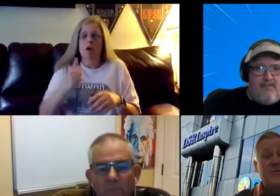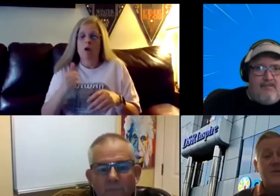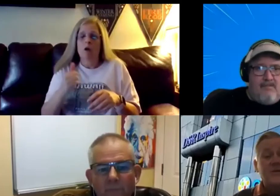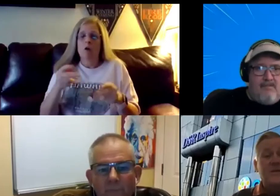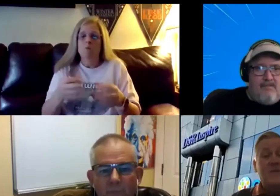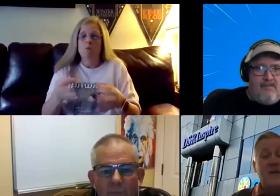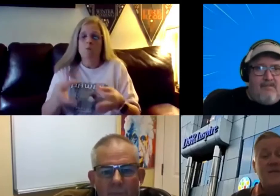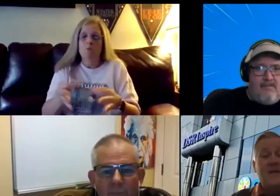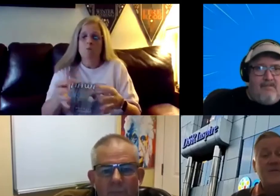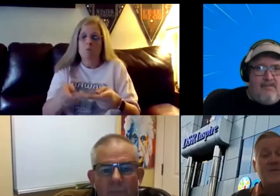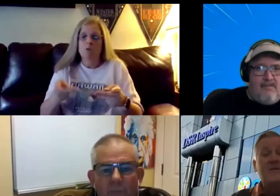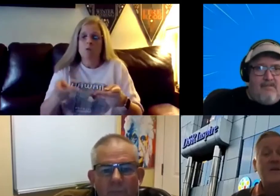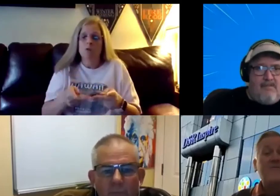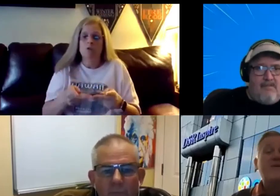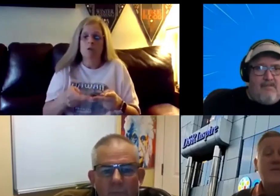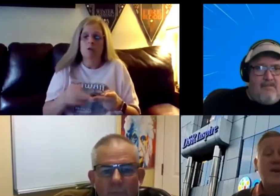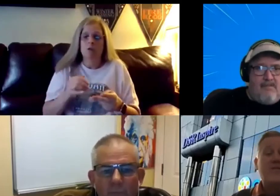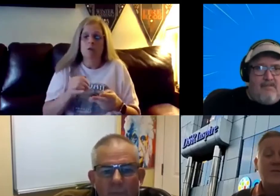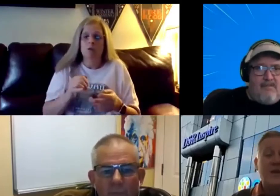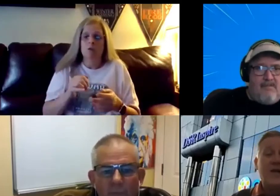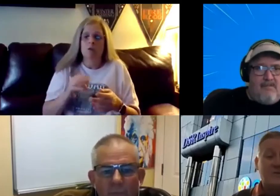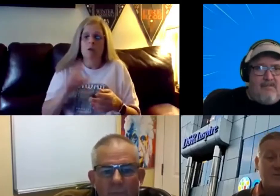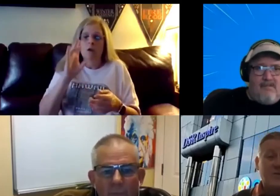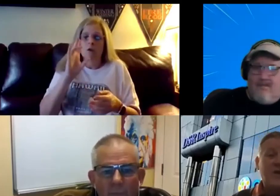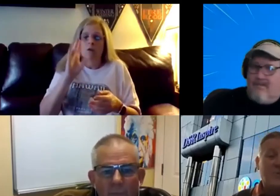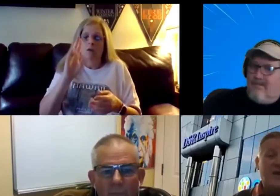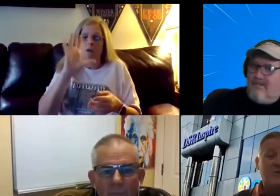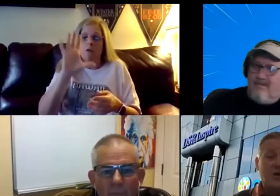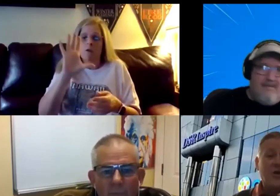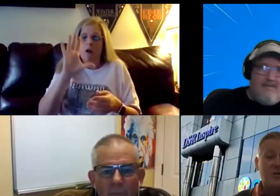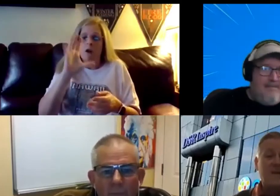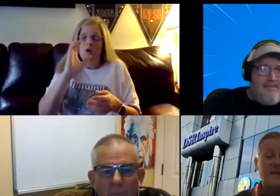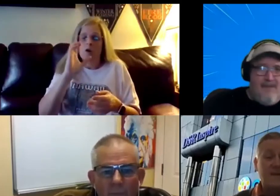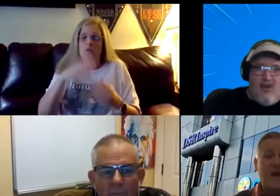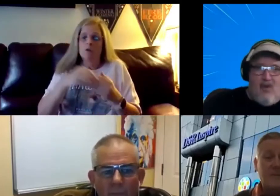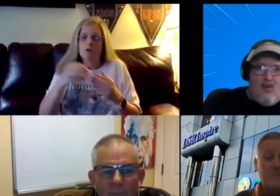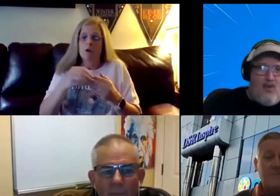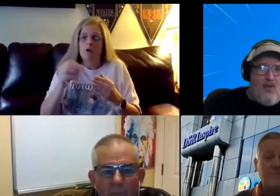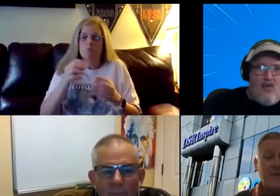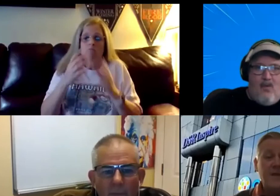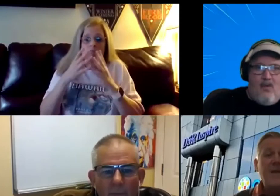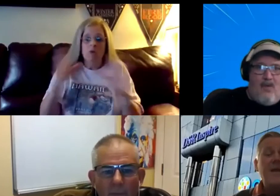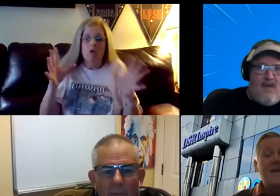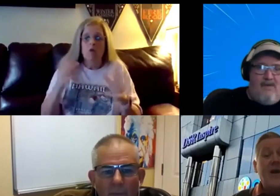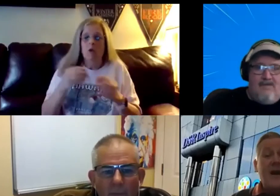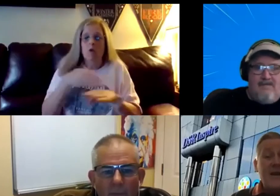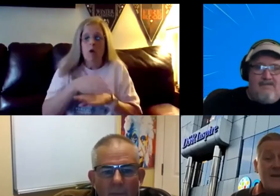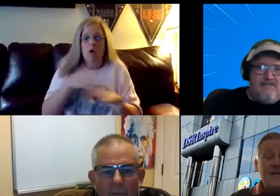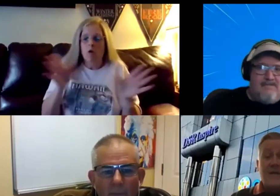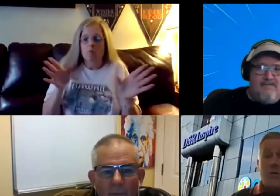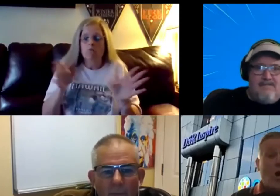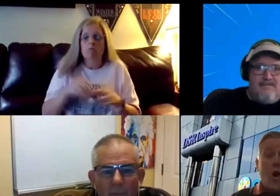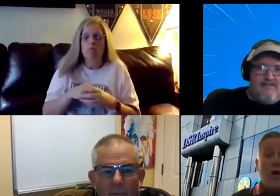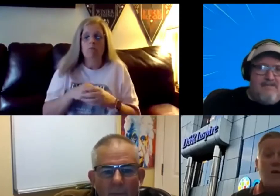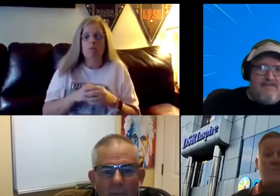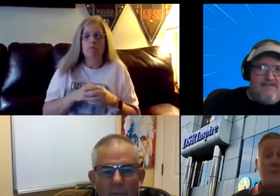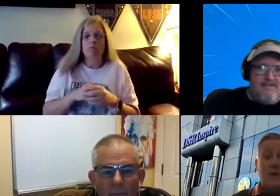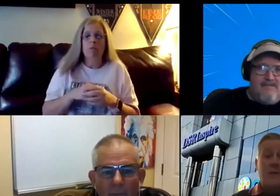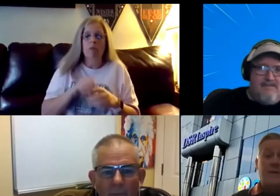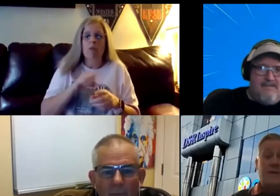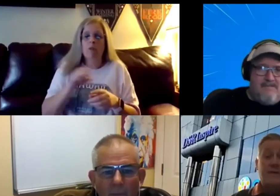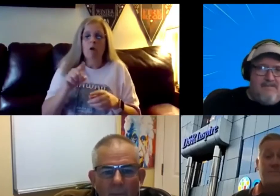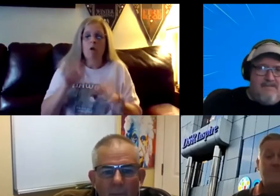of doing something that was $7,500 with when I was all said and done. Now, they were